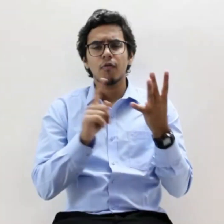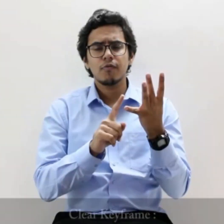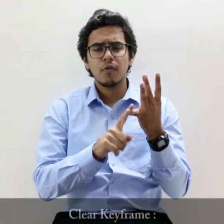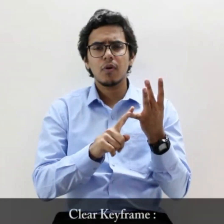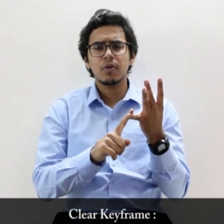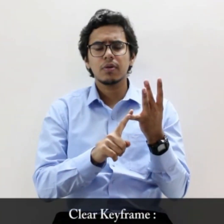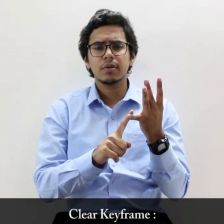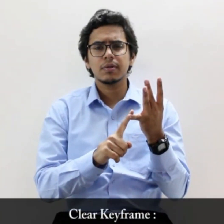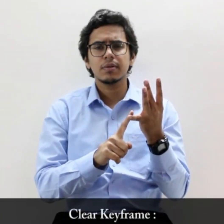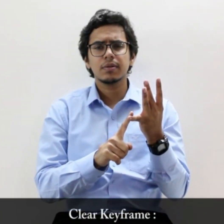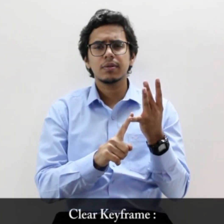Clear keyframe.